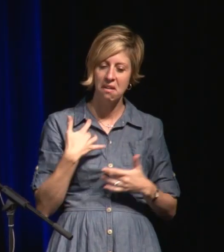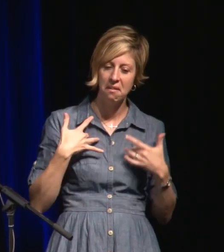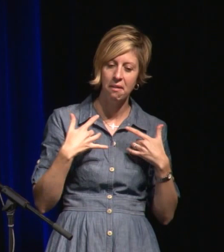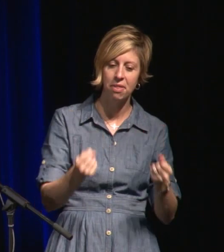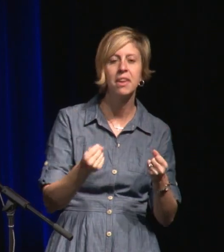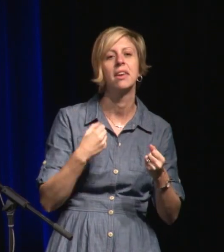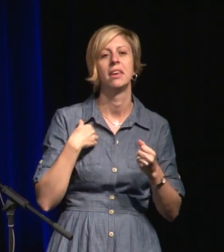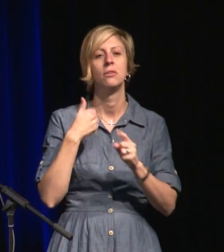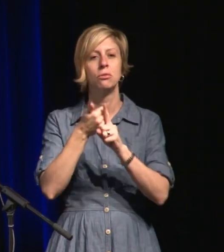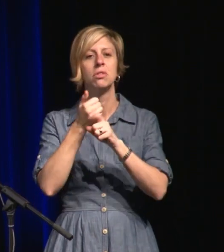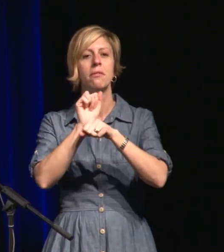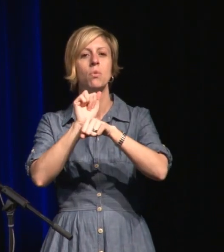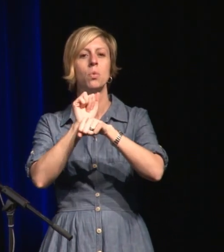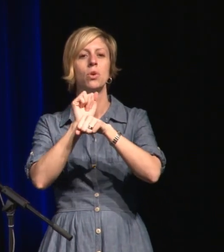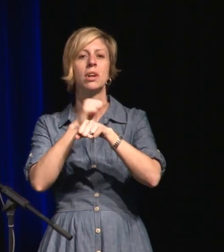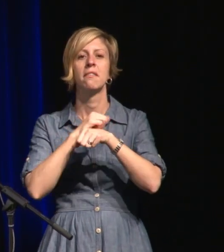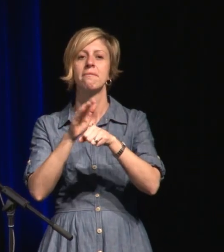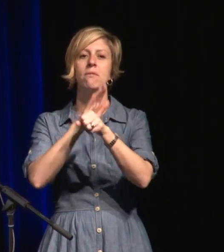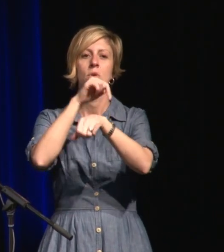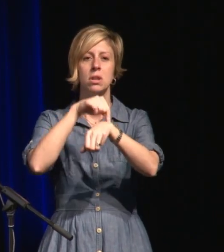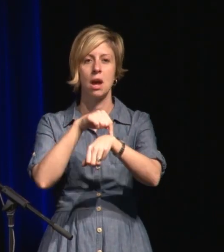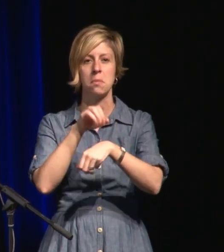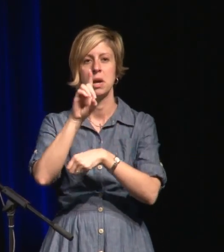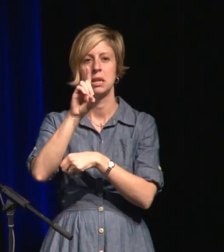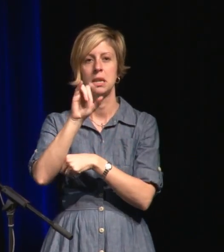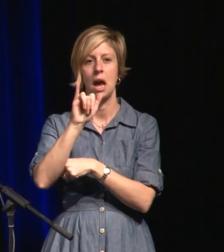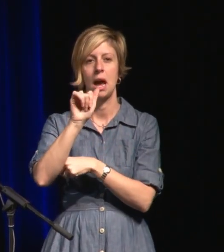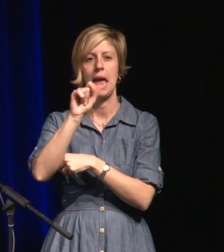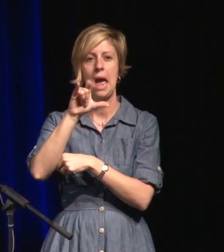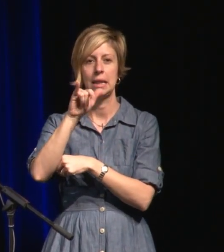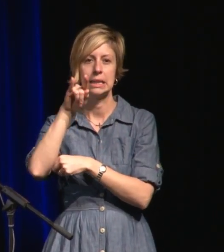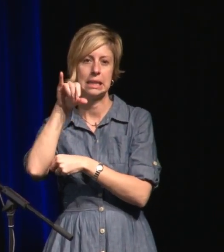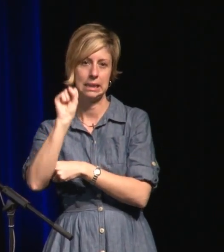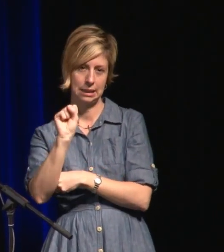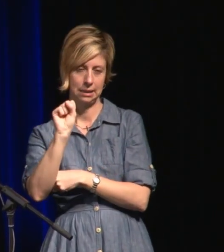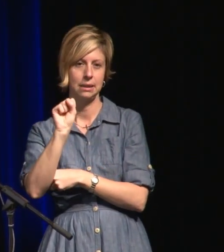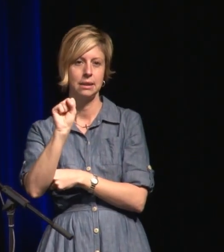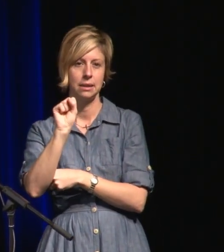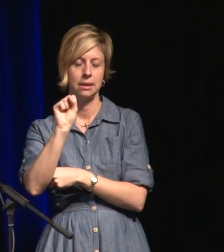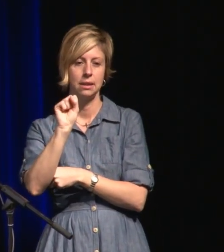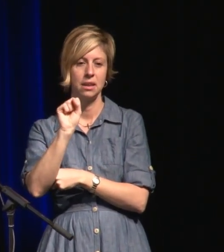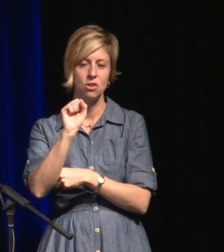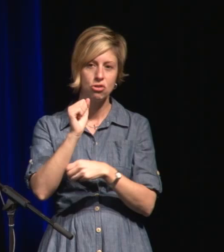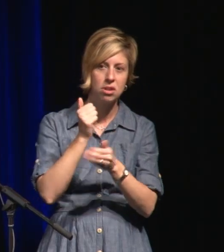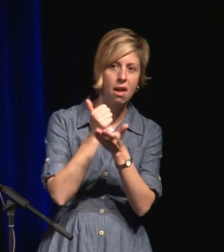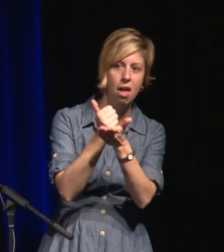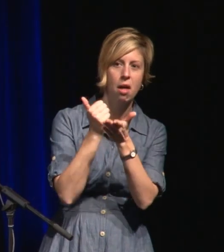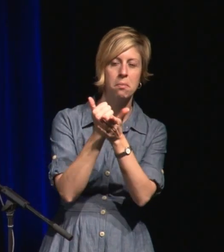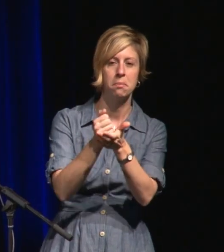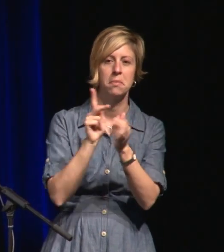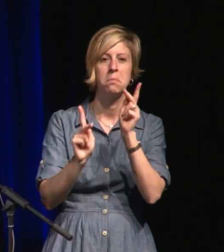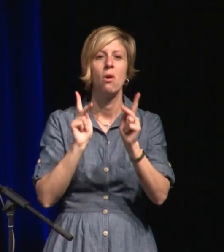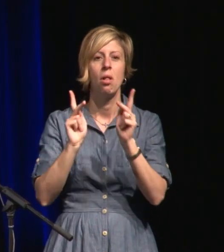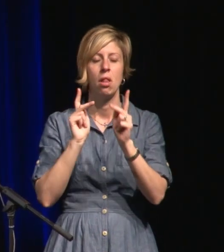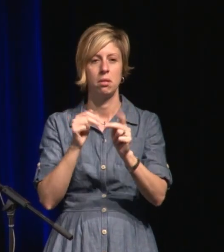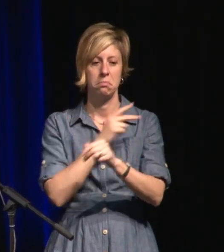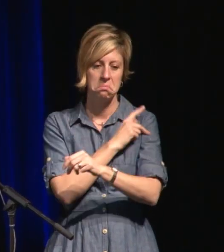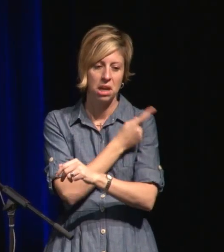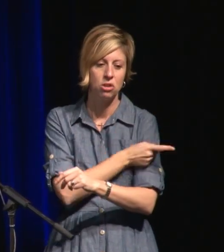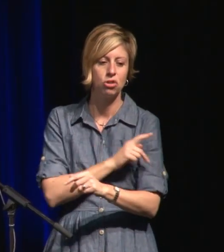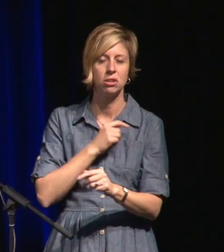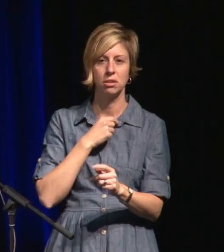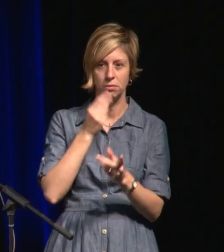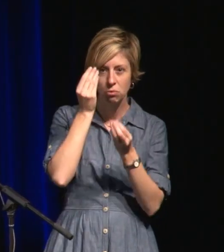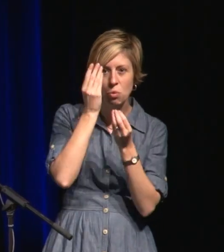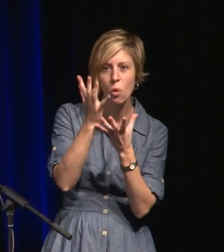unit. Her advanced skills provide people with medical treatments they need. Her knowledge and compassion